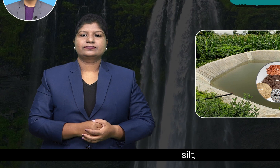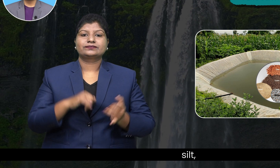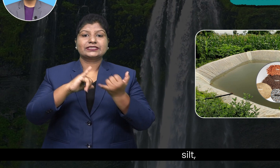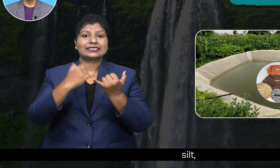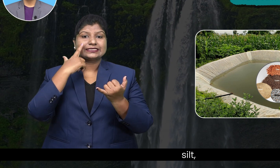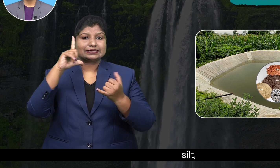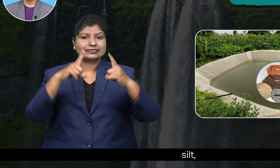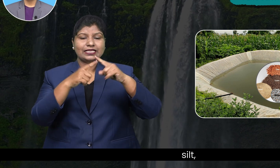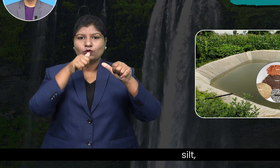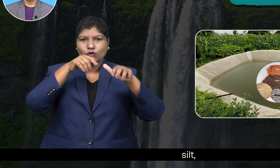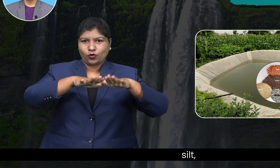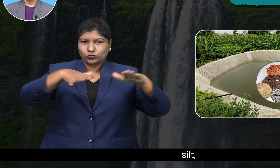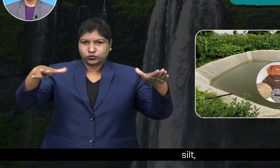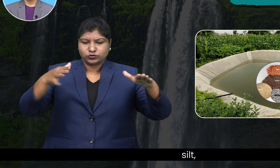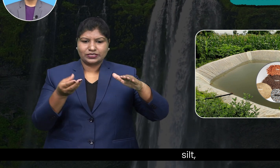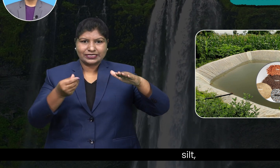silt,